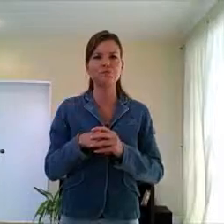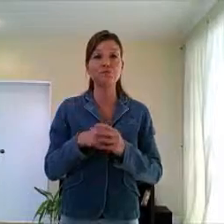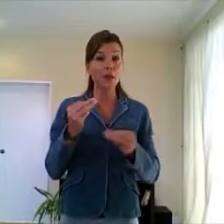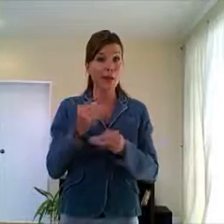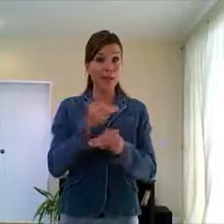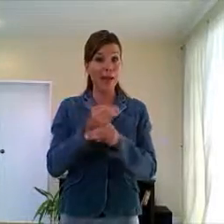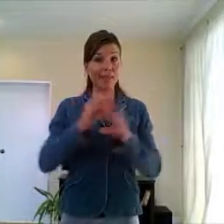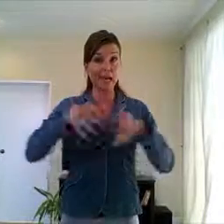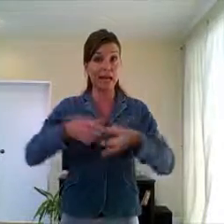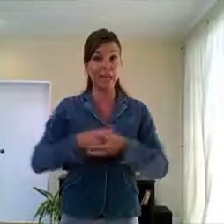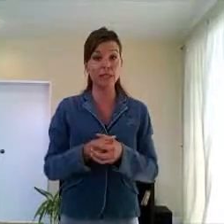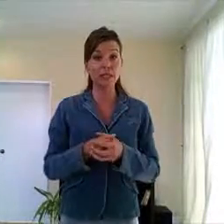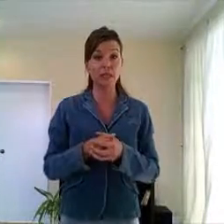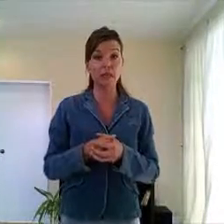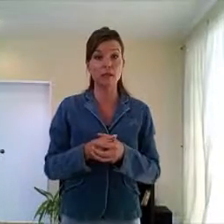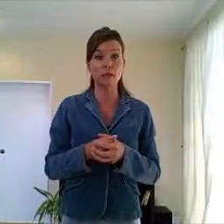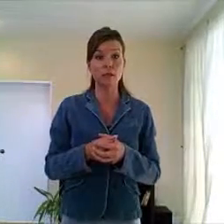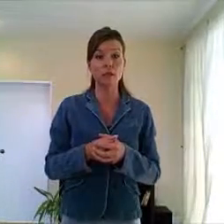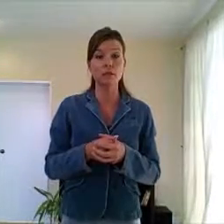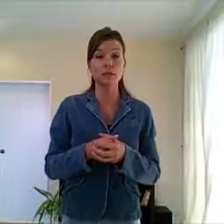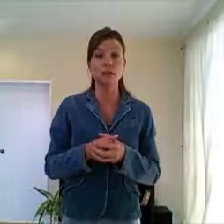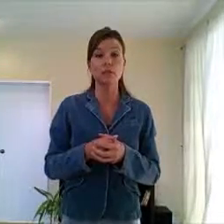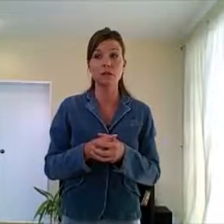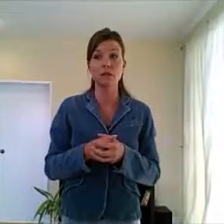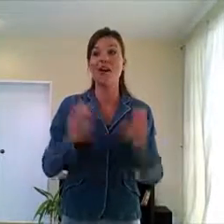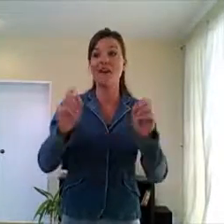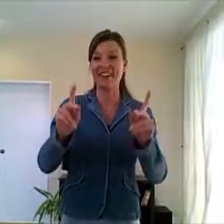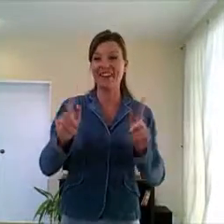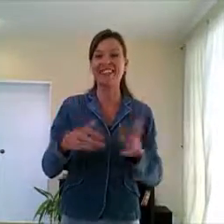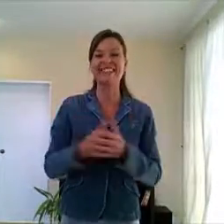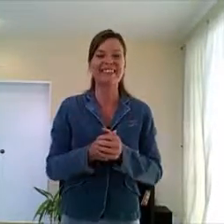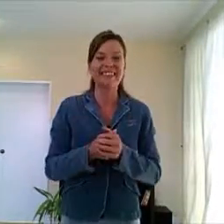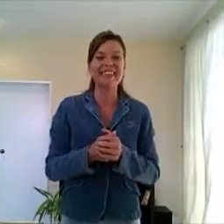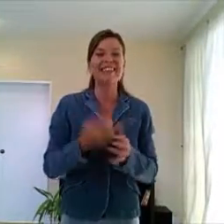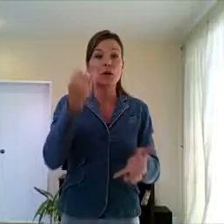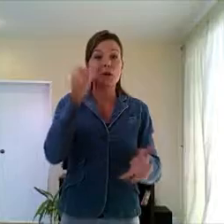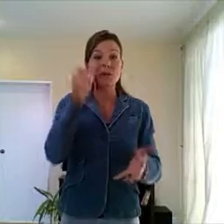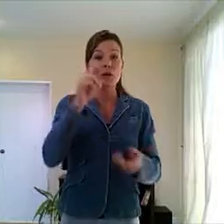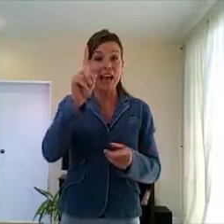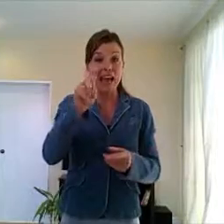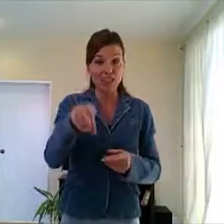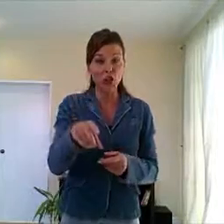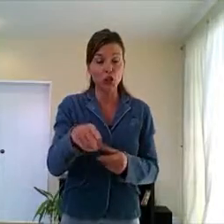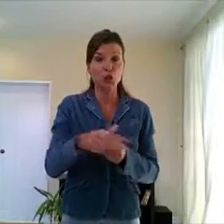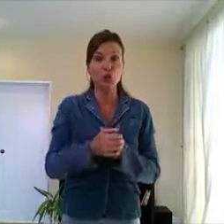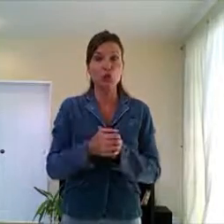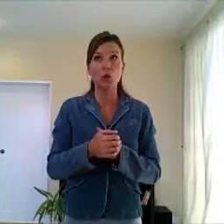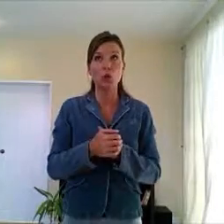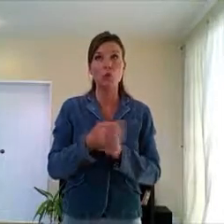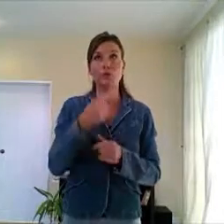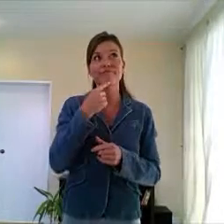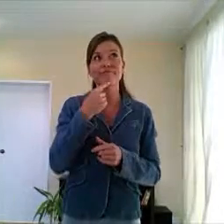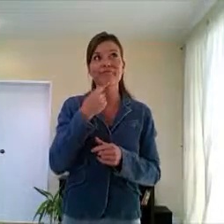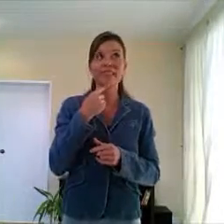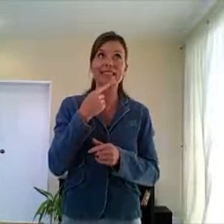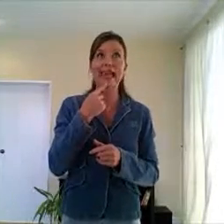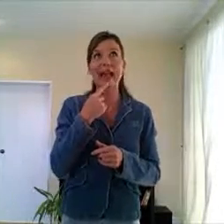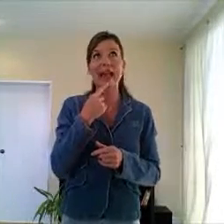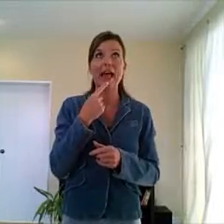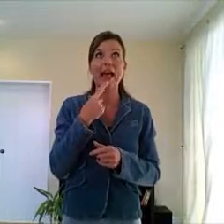course this semester? Okay. So if I were to ask you to, let's take a trigonometry concept, sines, and